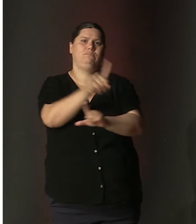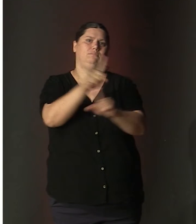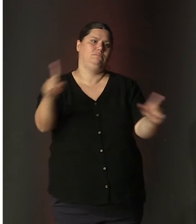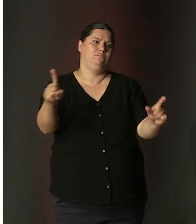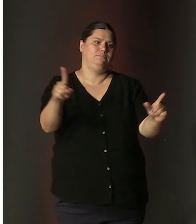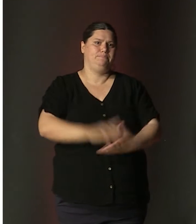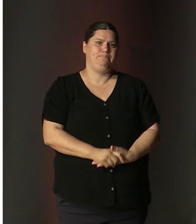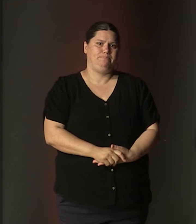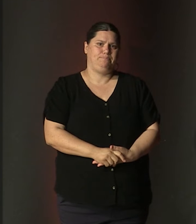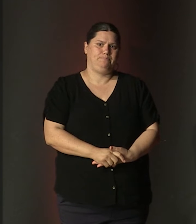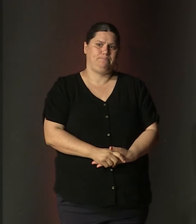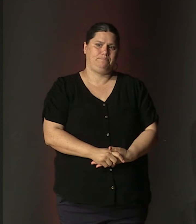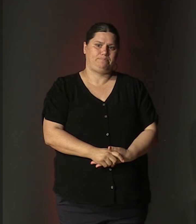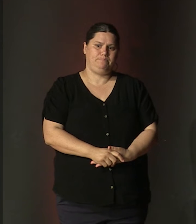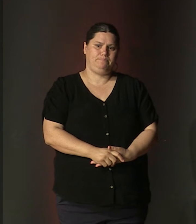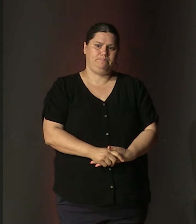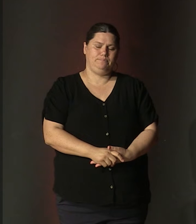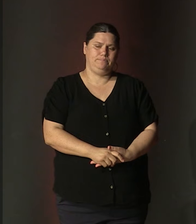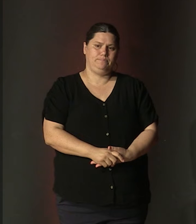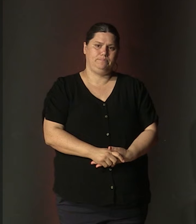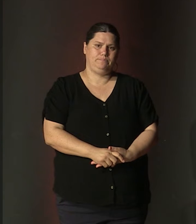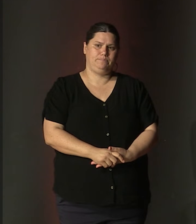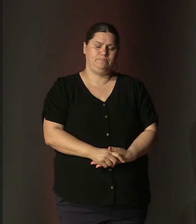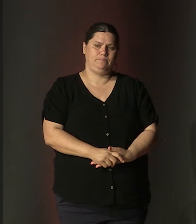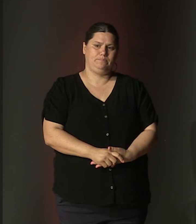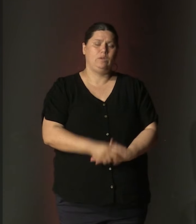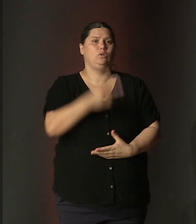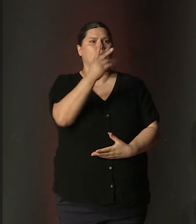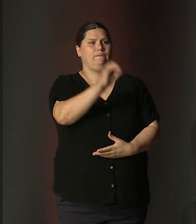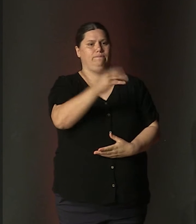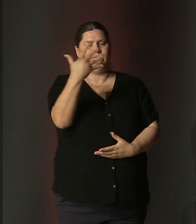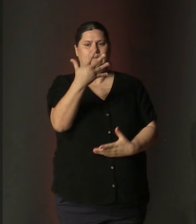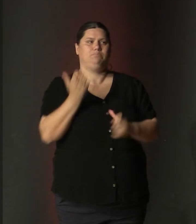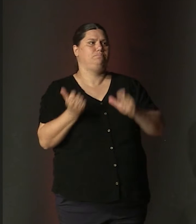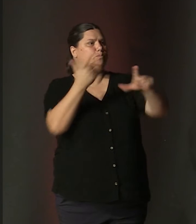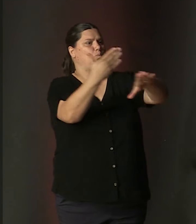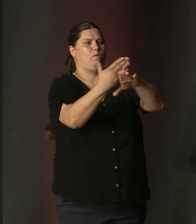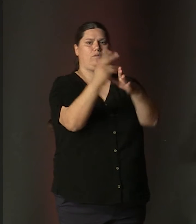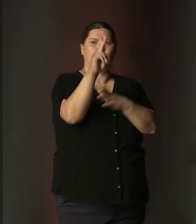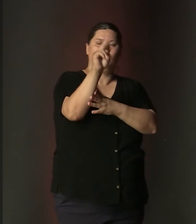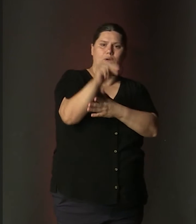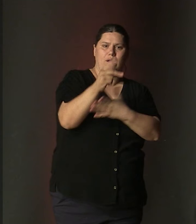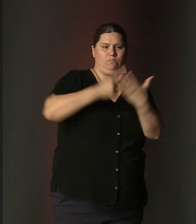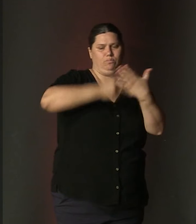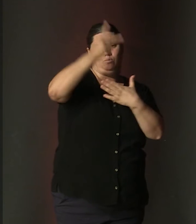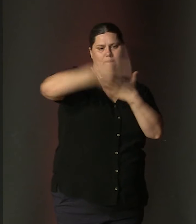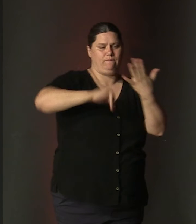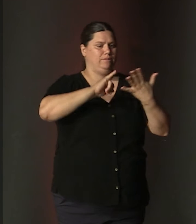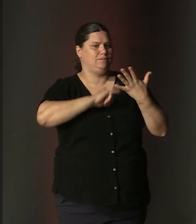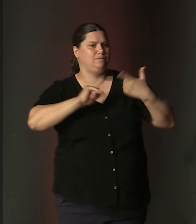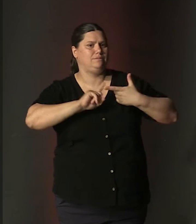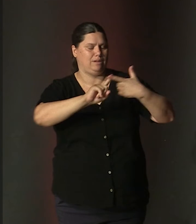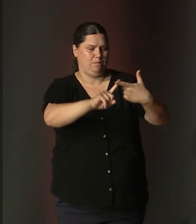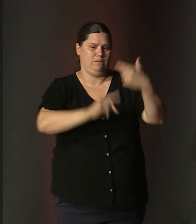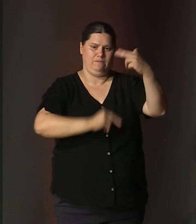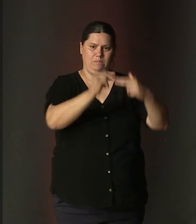pools. In 2015, I went to work for the United Nations Development Programme to lead a new program with countries of Africa, the